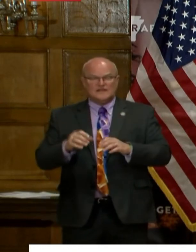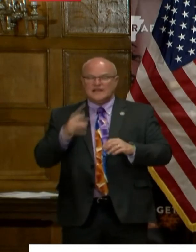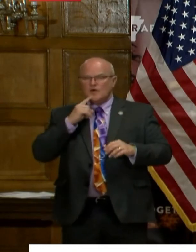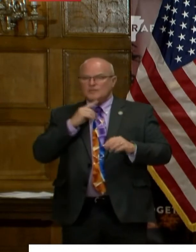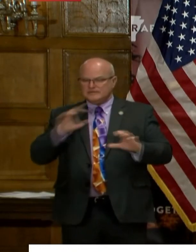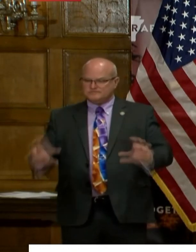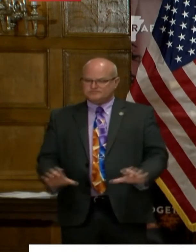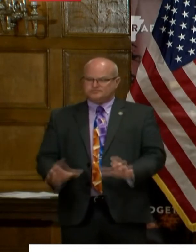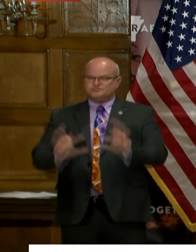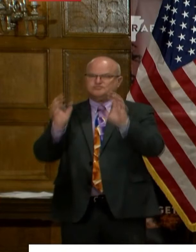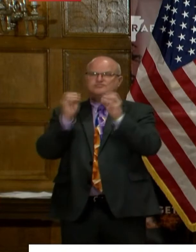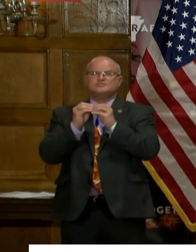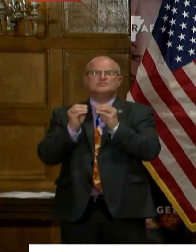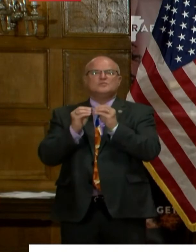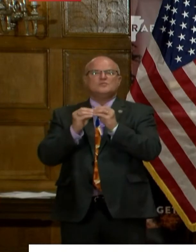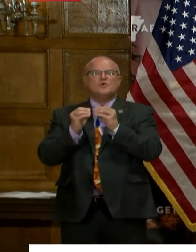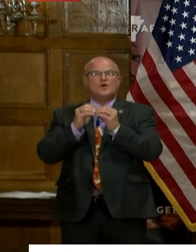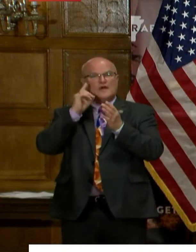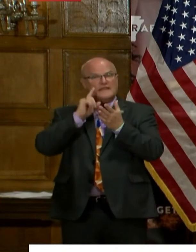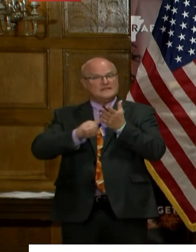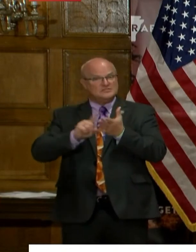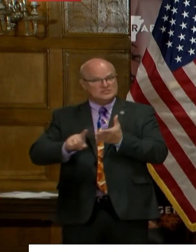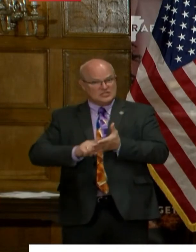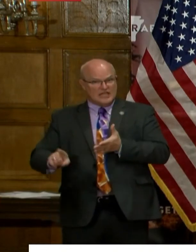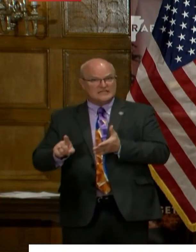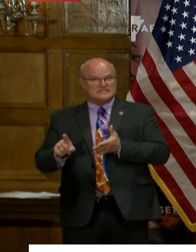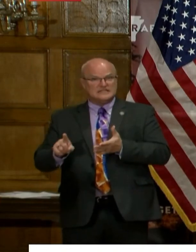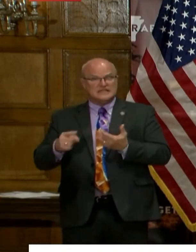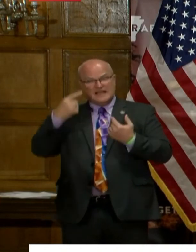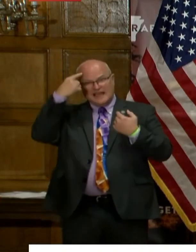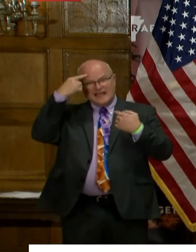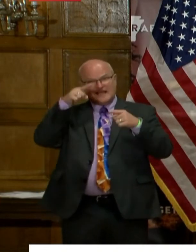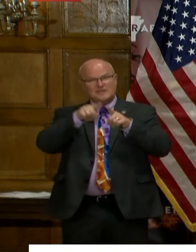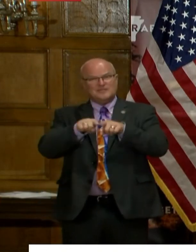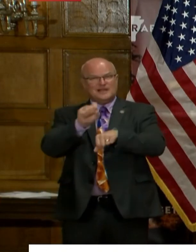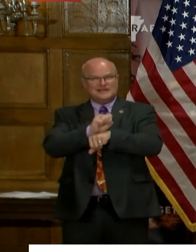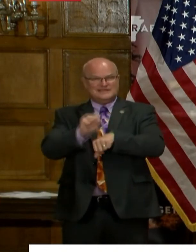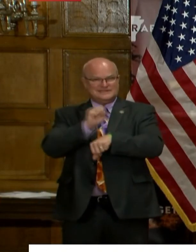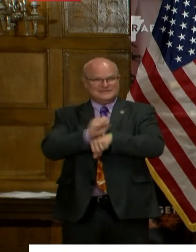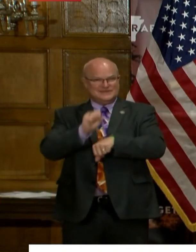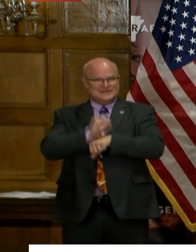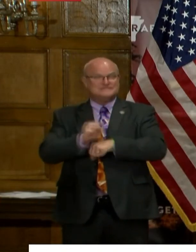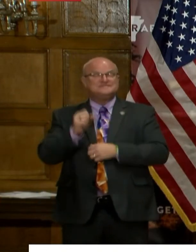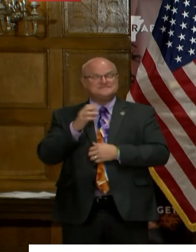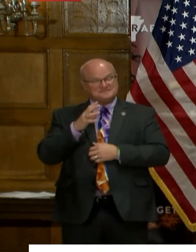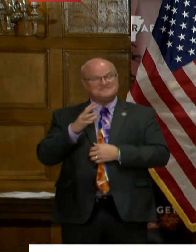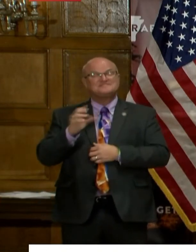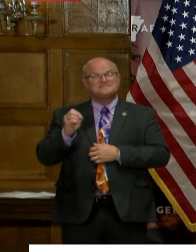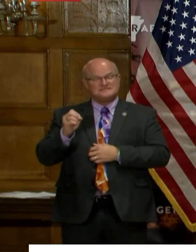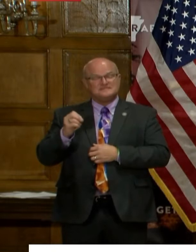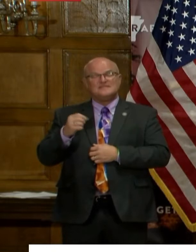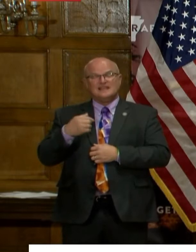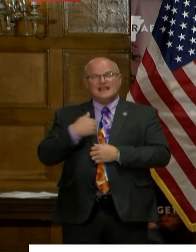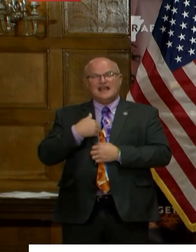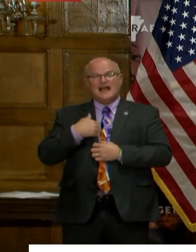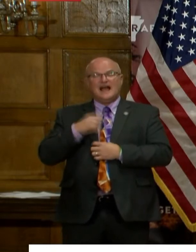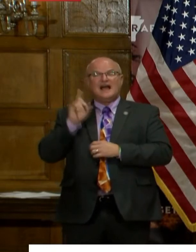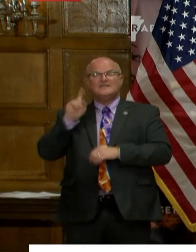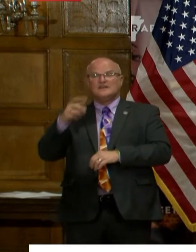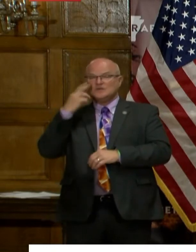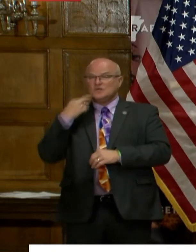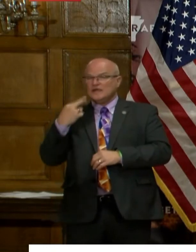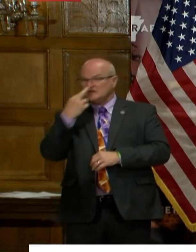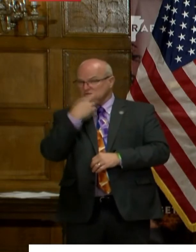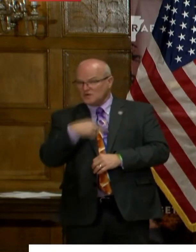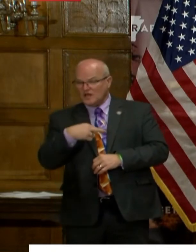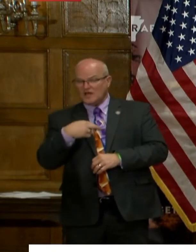up their checks, their compliance efforts. And I've been in restaurants, I've